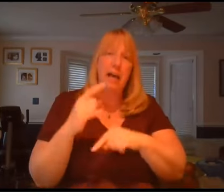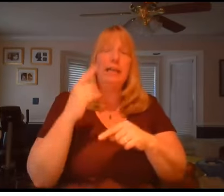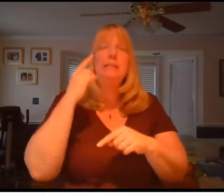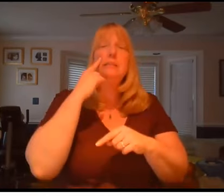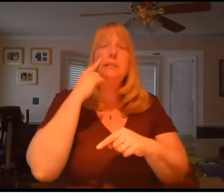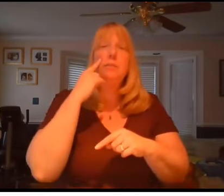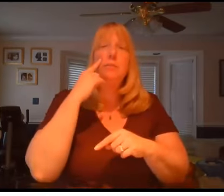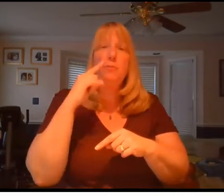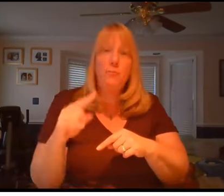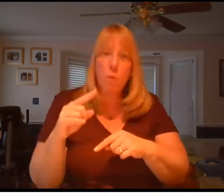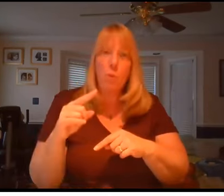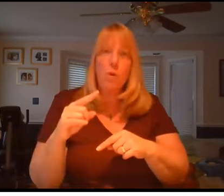And adding to that,